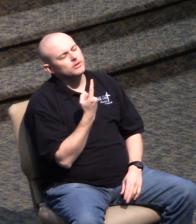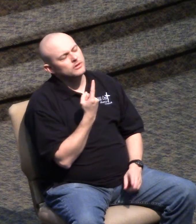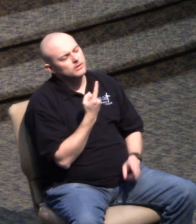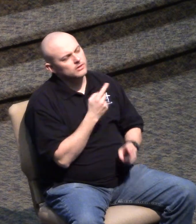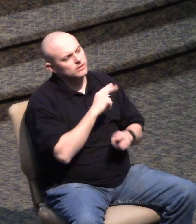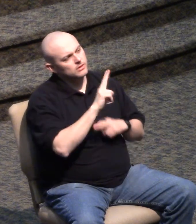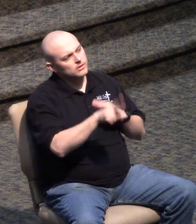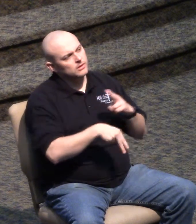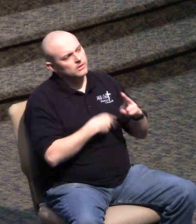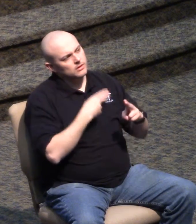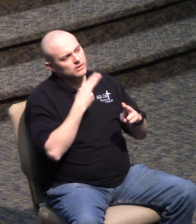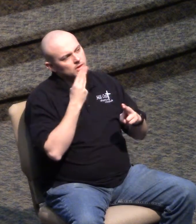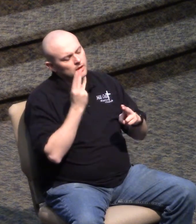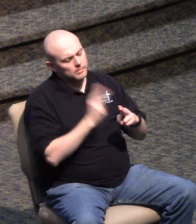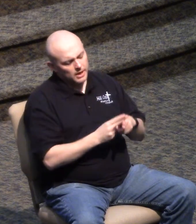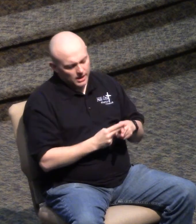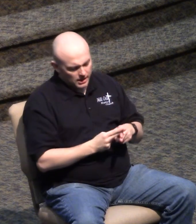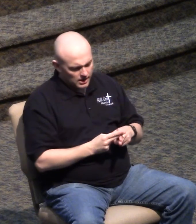There's just something